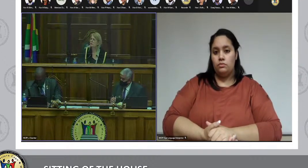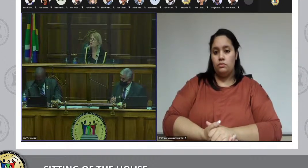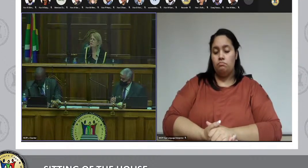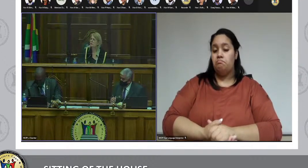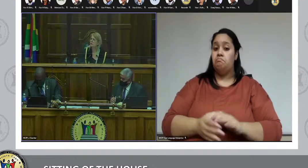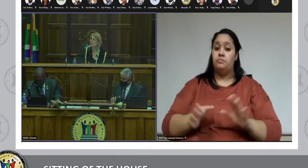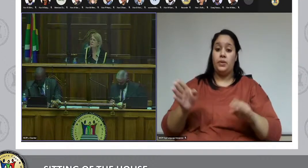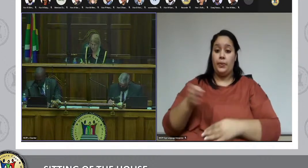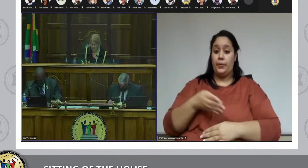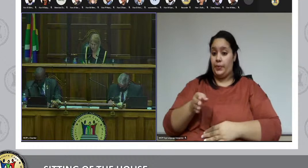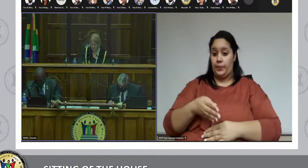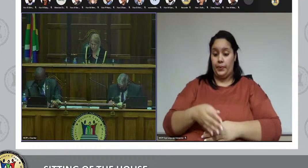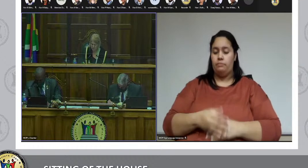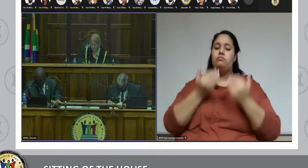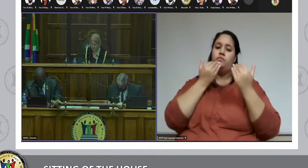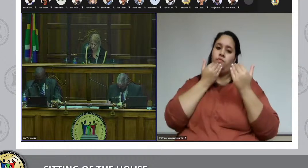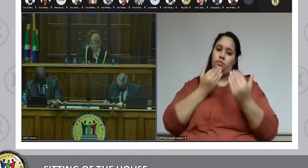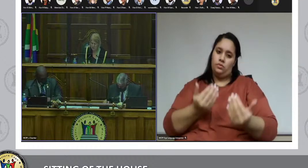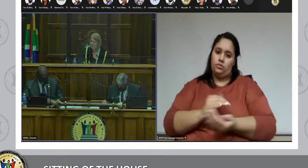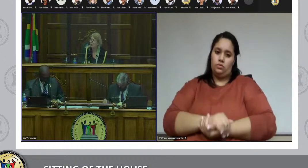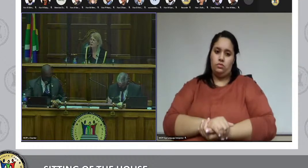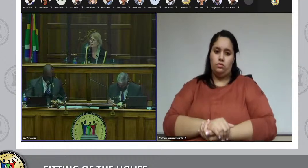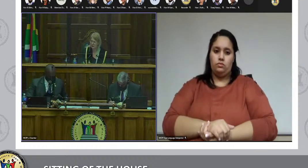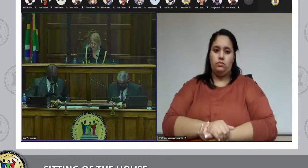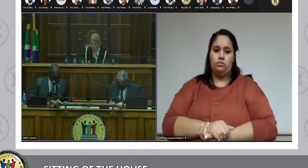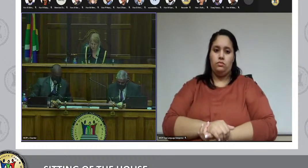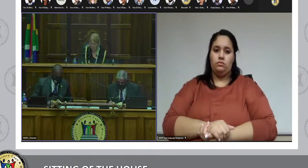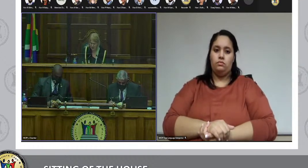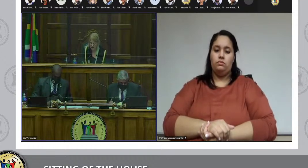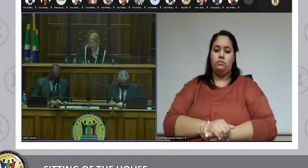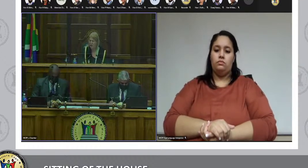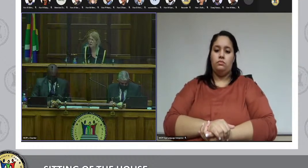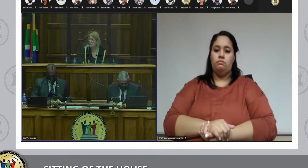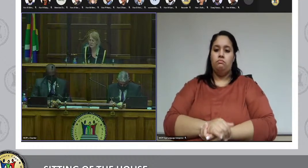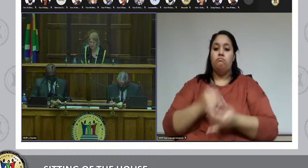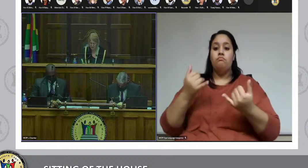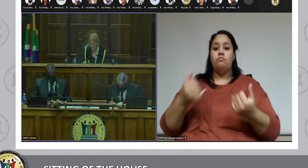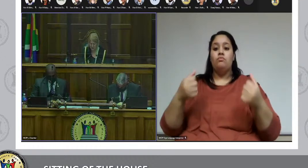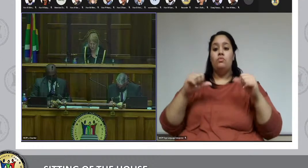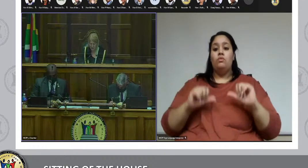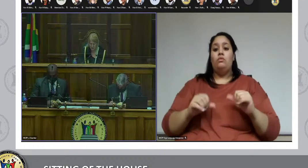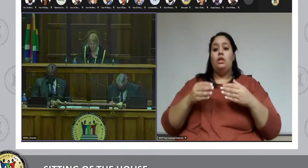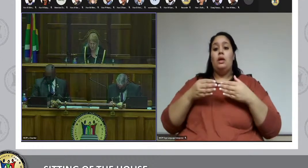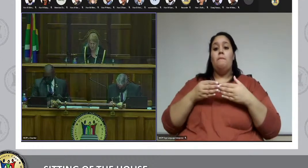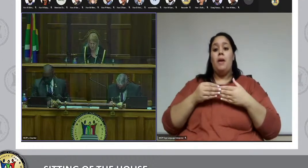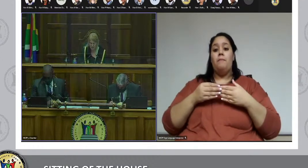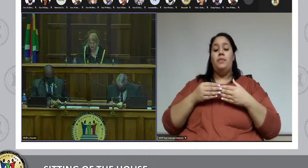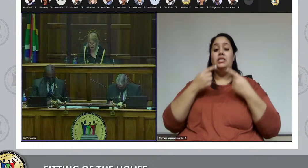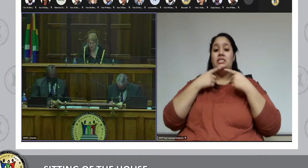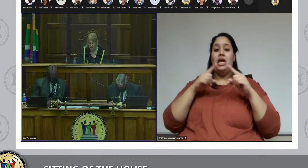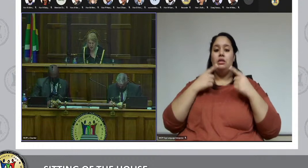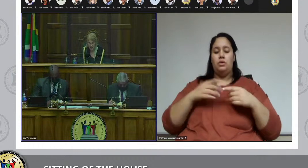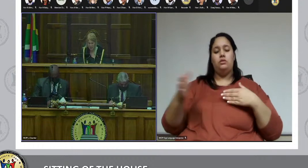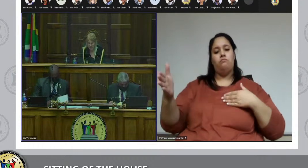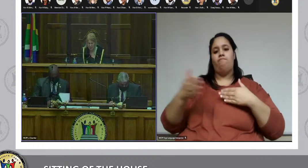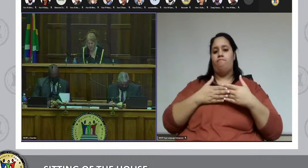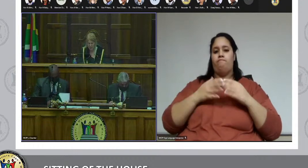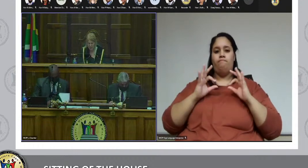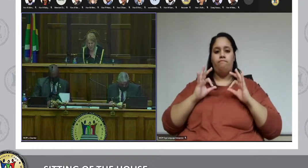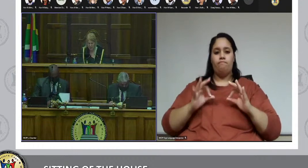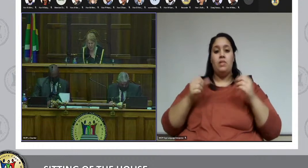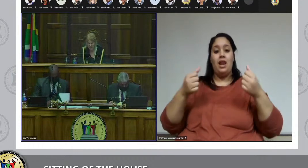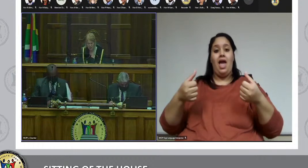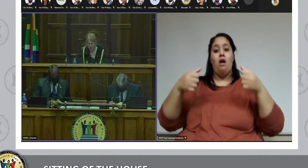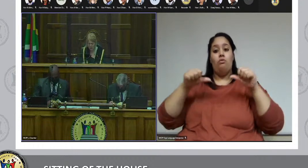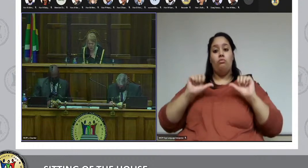No. Thank you. That brings us to the end of members' statements. We now move over